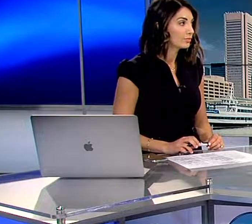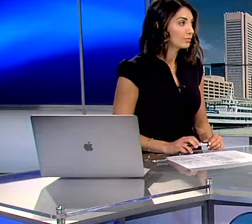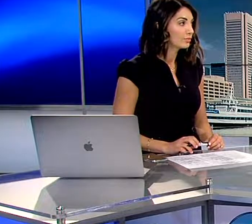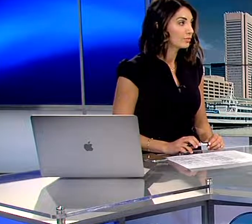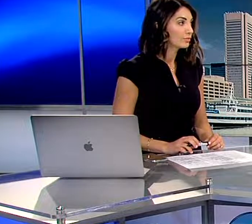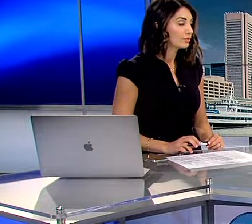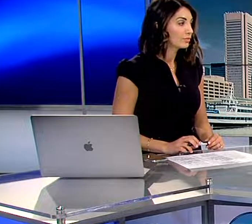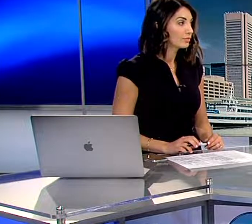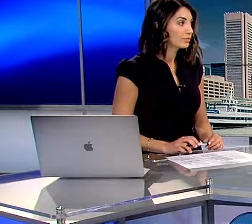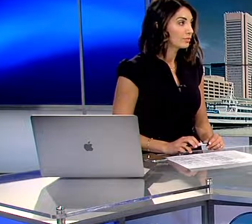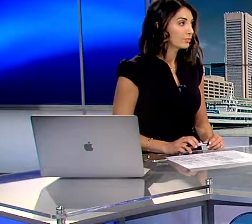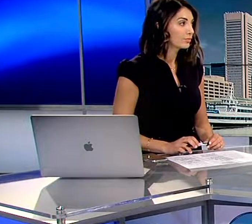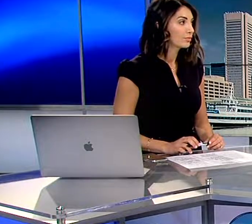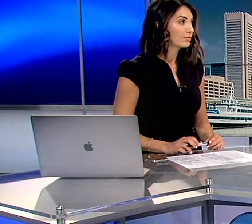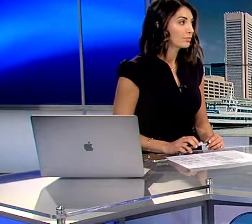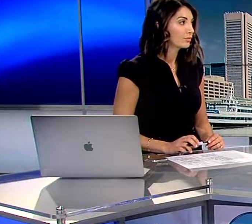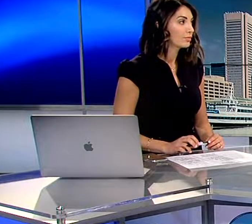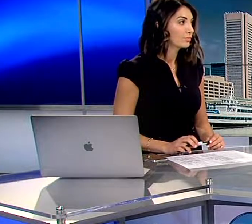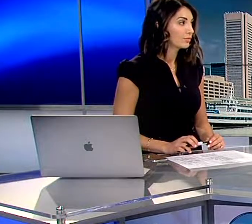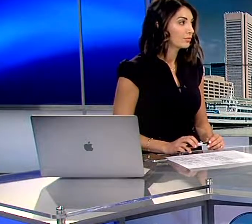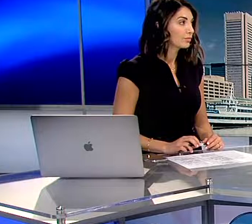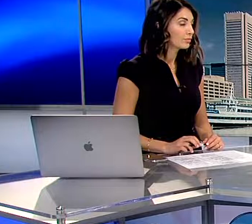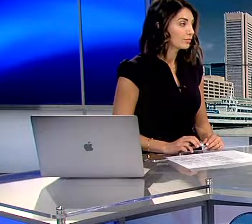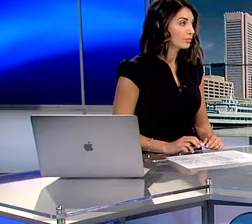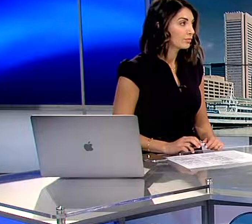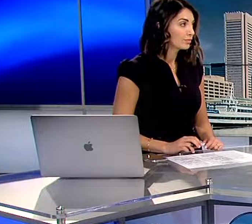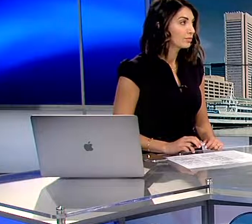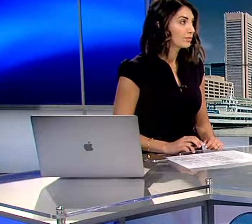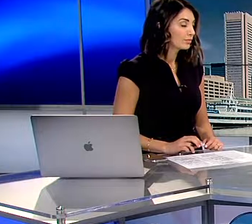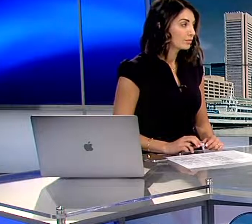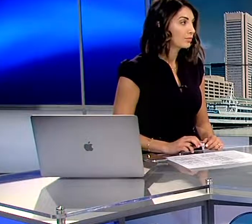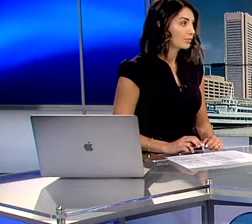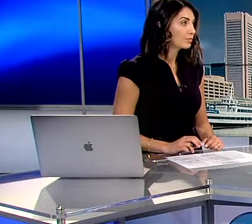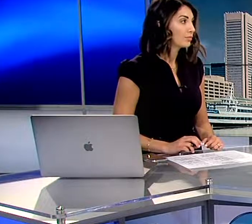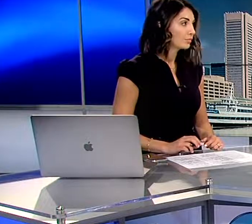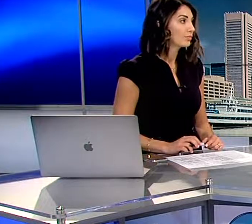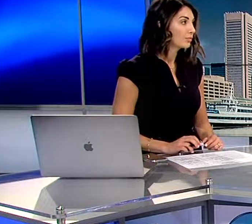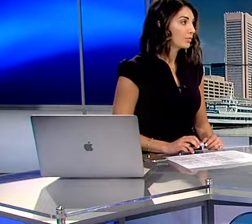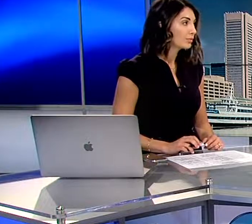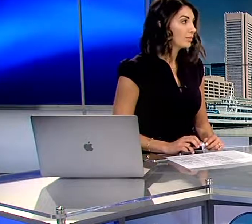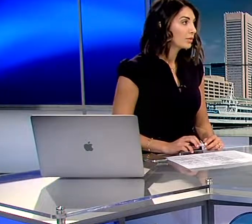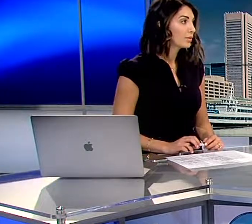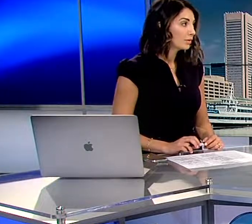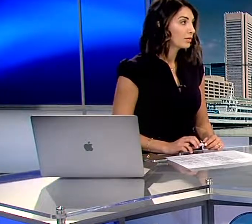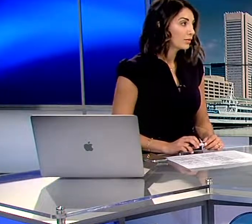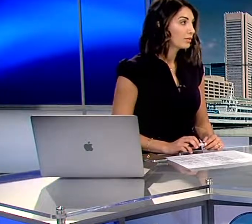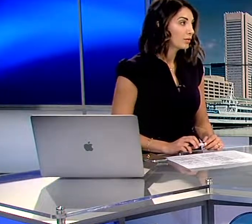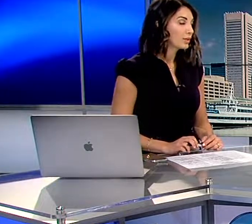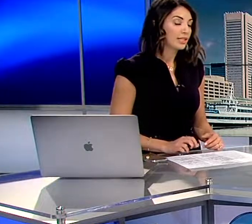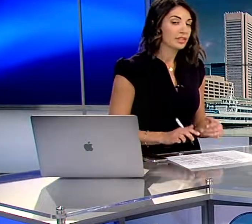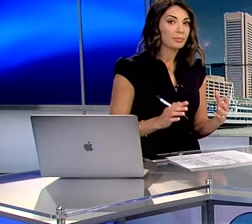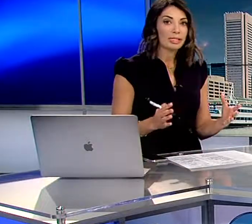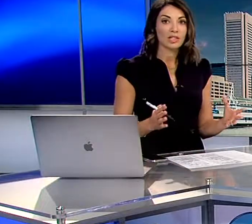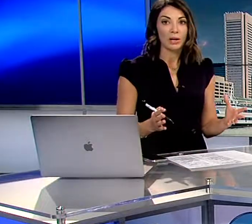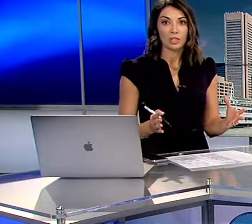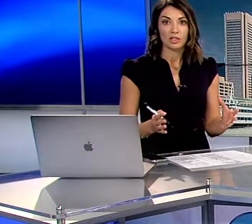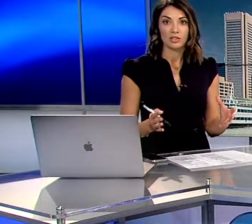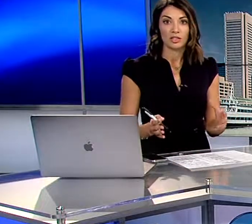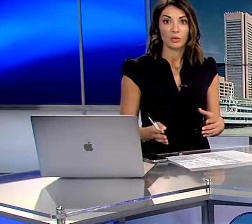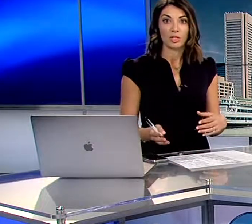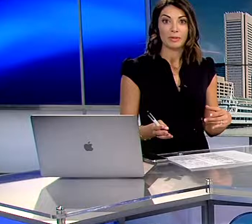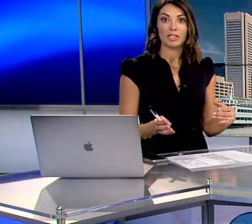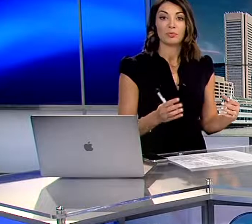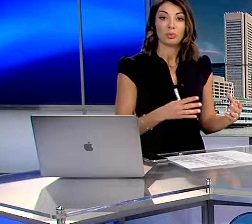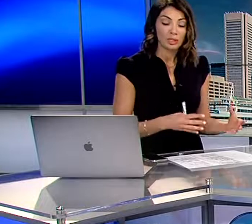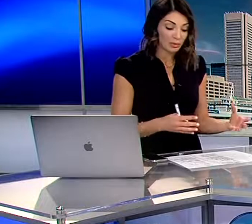the age groups from priority 1 and 2, actually scheduling for the vaccine before the 16-year-olds. Yeah, and your best